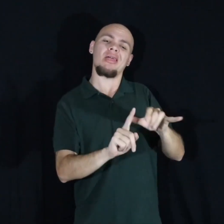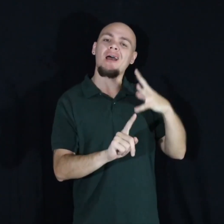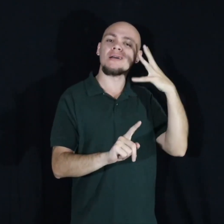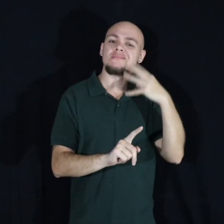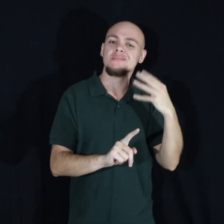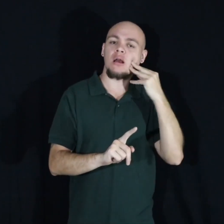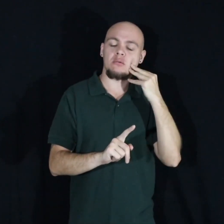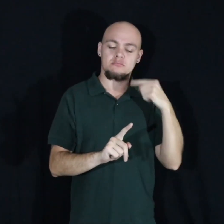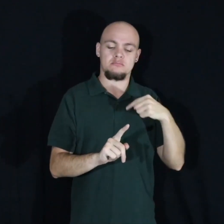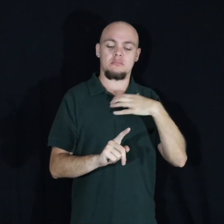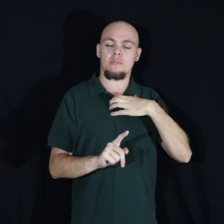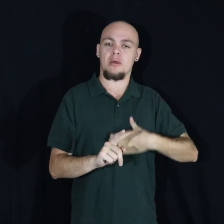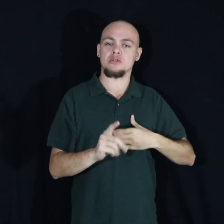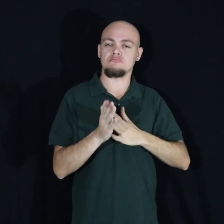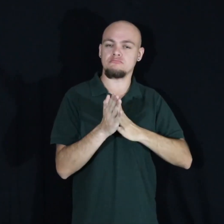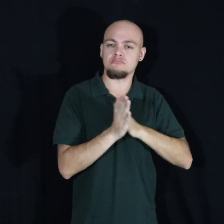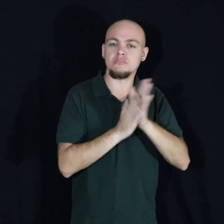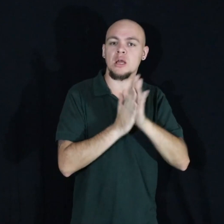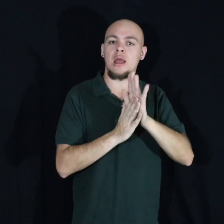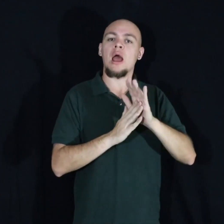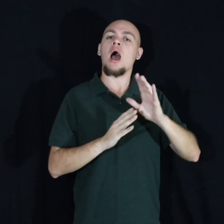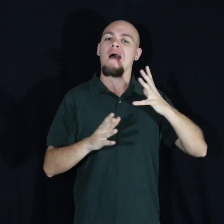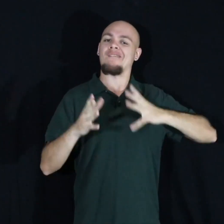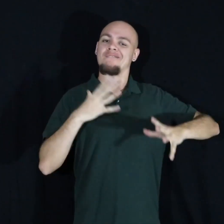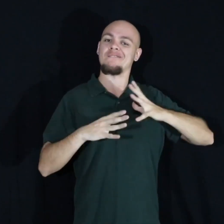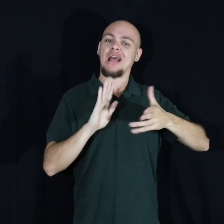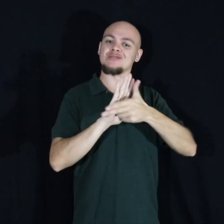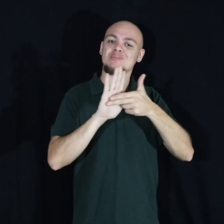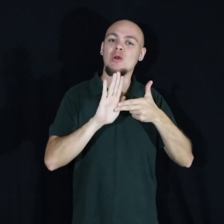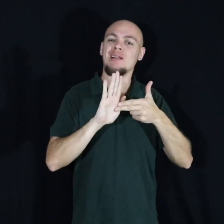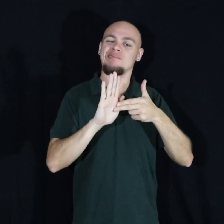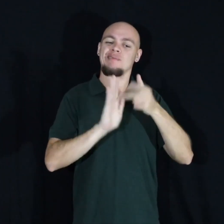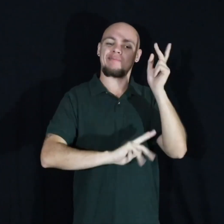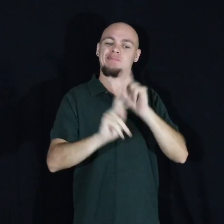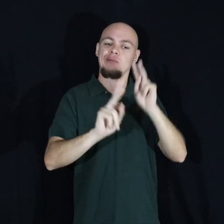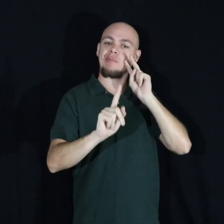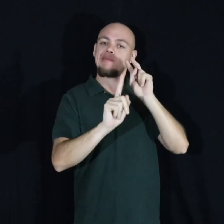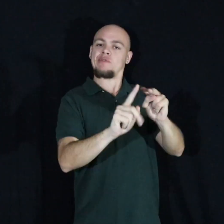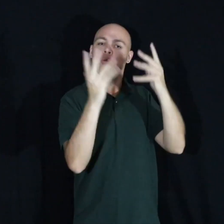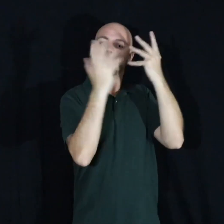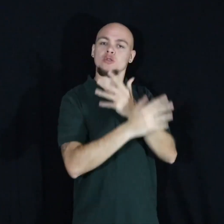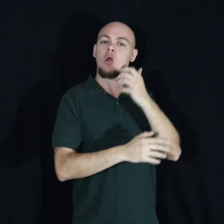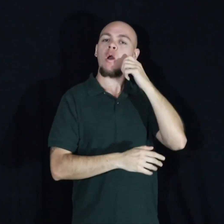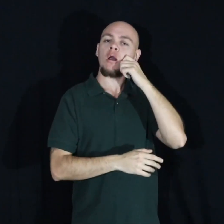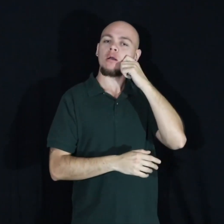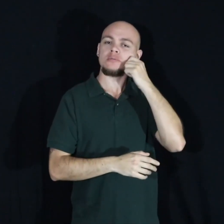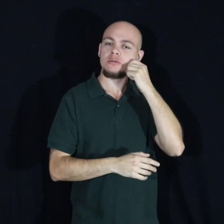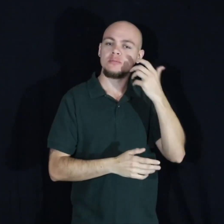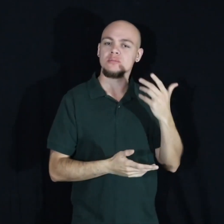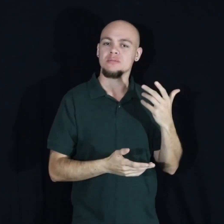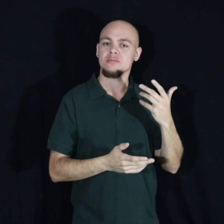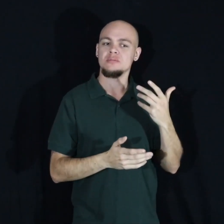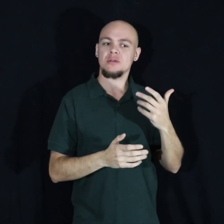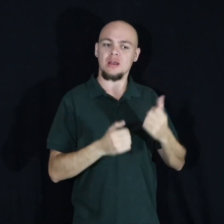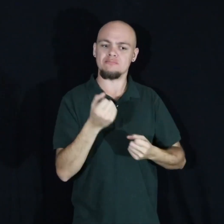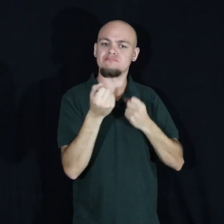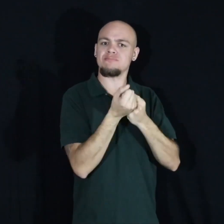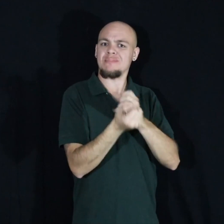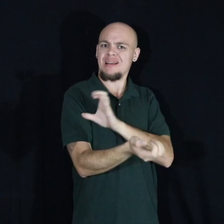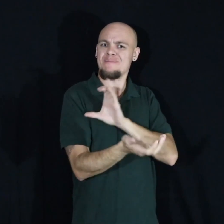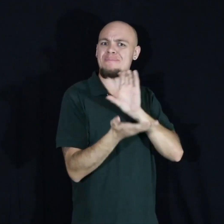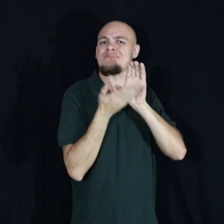a passion in me to start a fashion brand to change the way that people view darker skin tones and to empower the way we feel